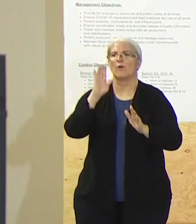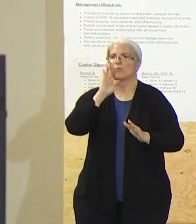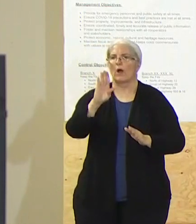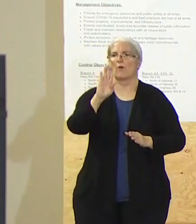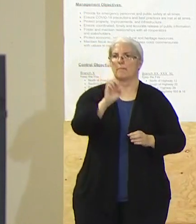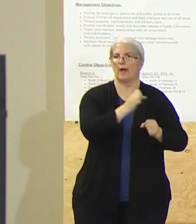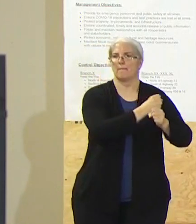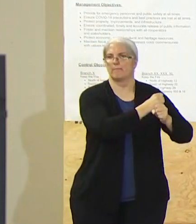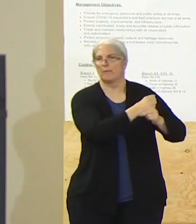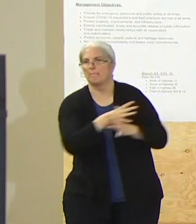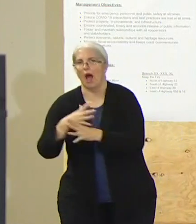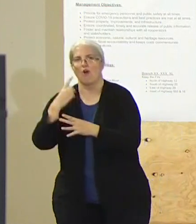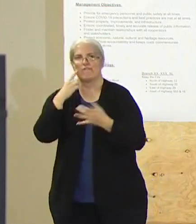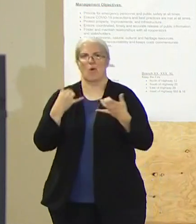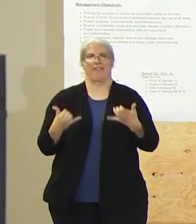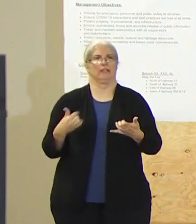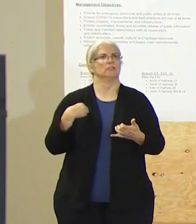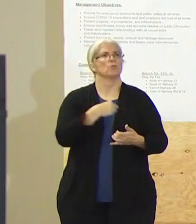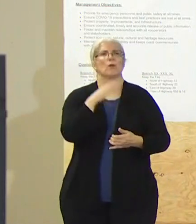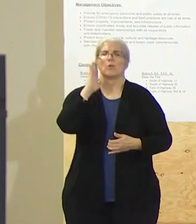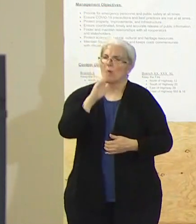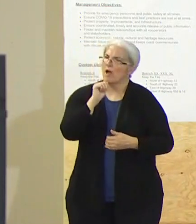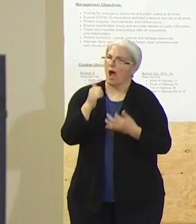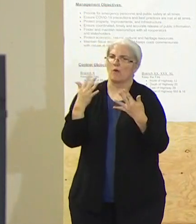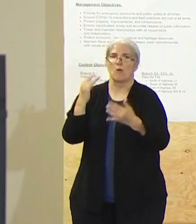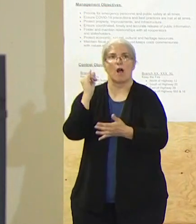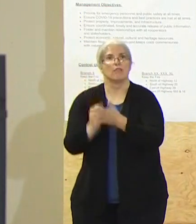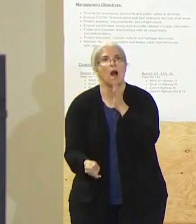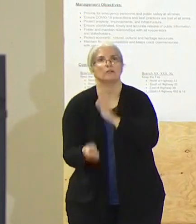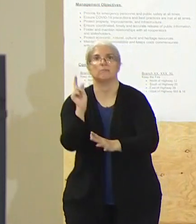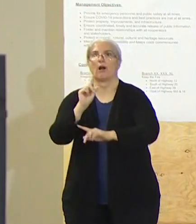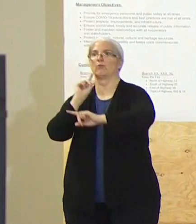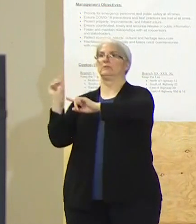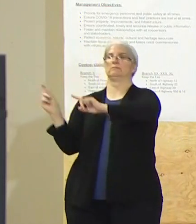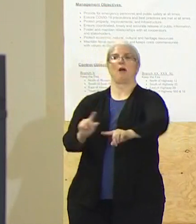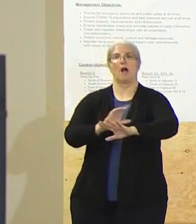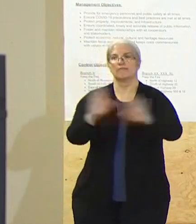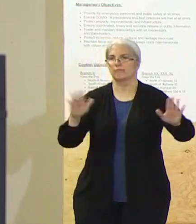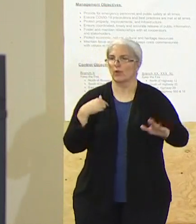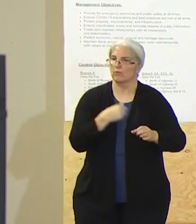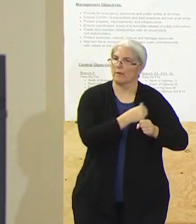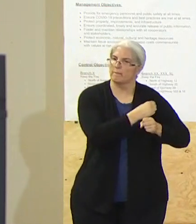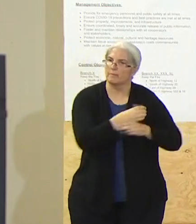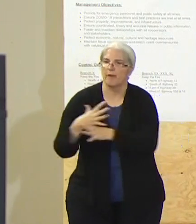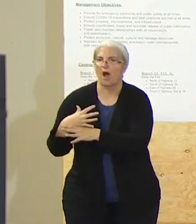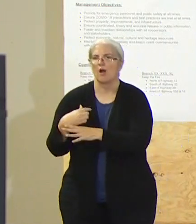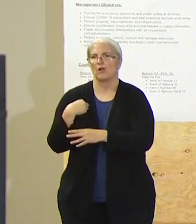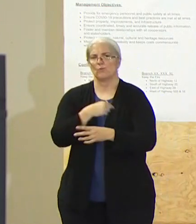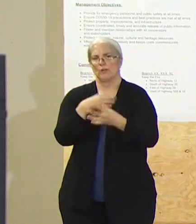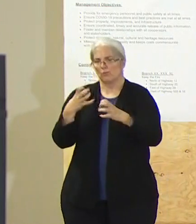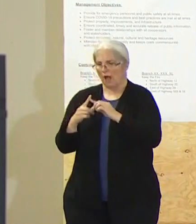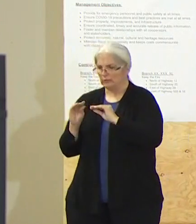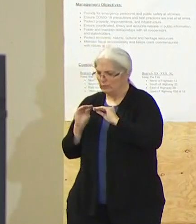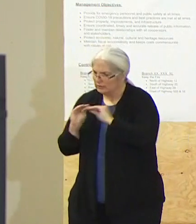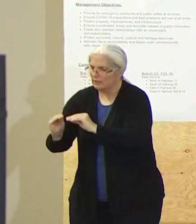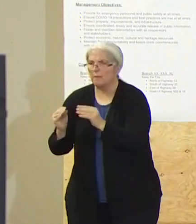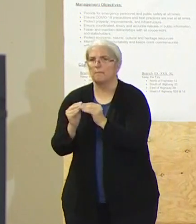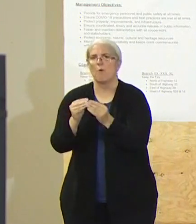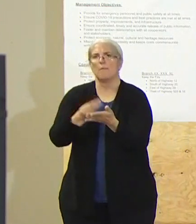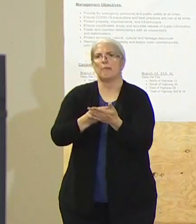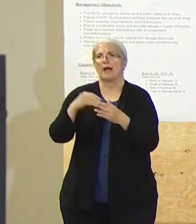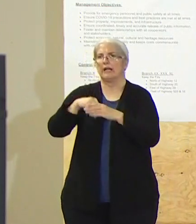to it, but they demanded we do more in the budget despite an historic budget shortfall related to